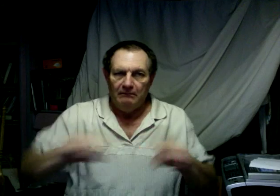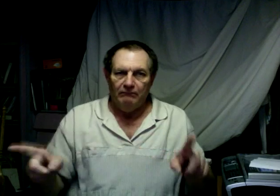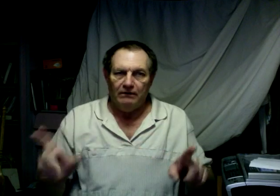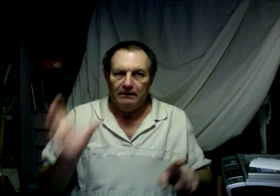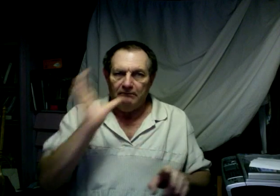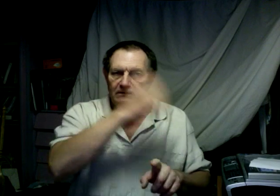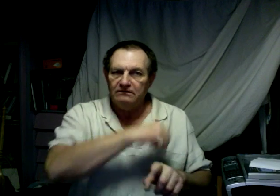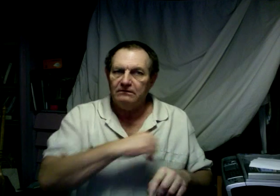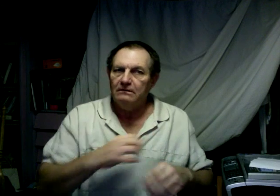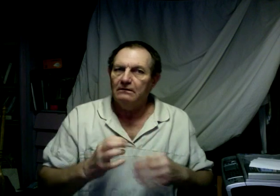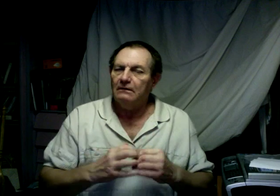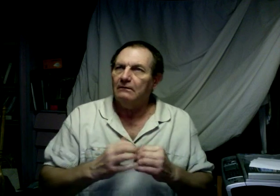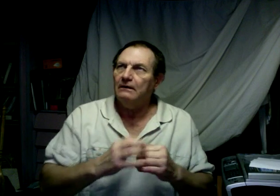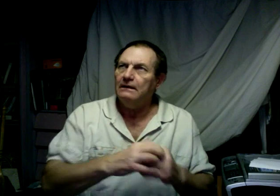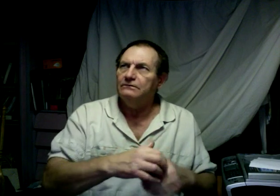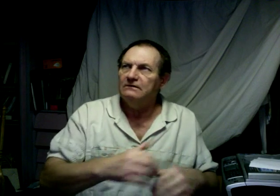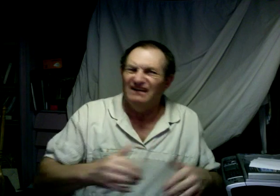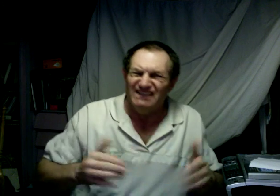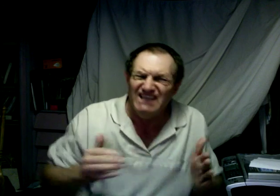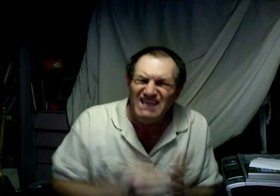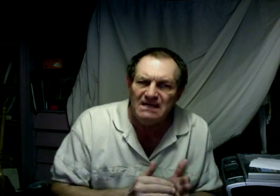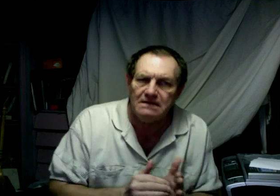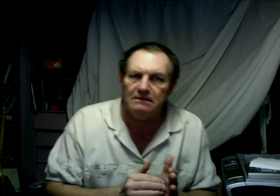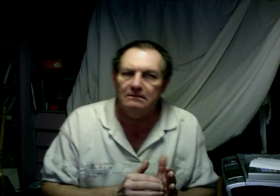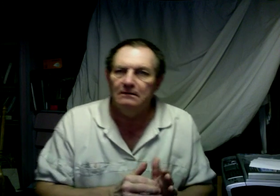But he missed the grapes again.